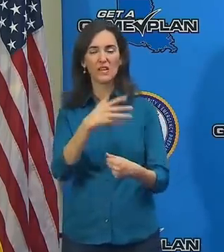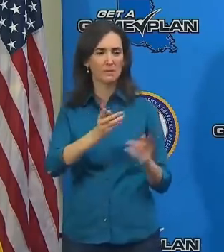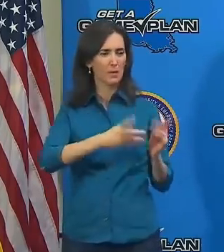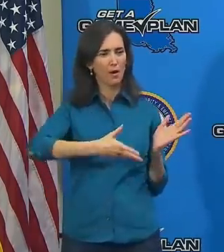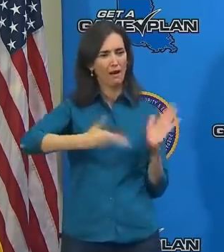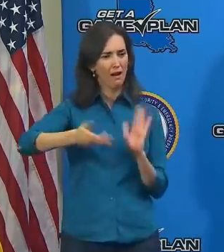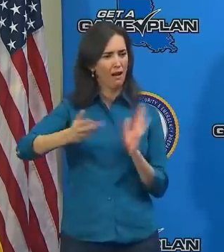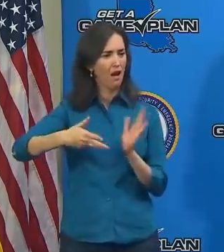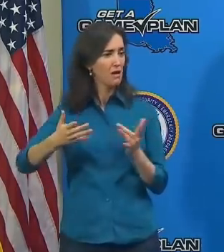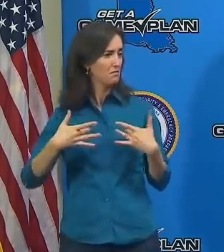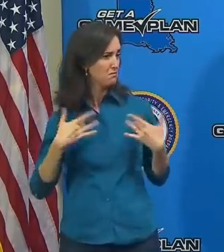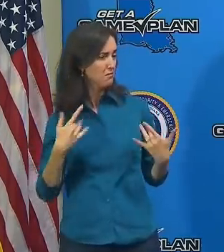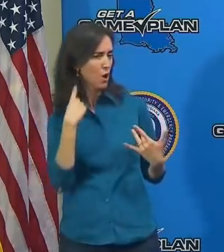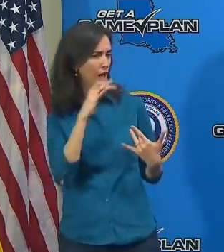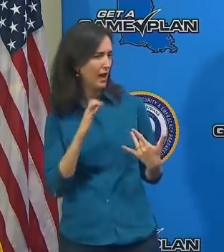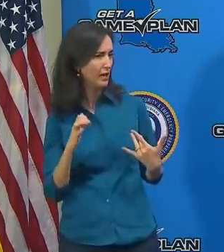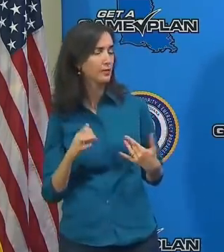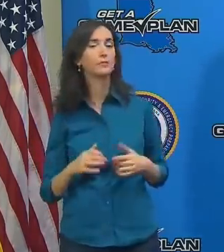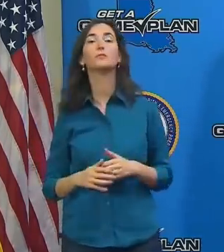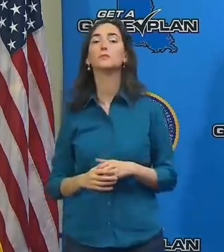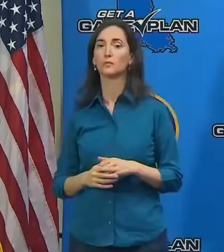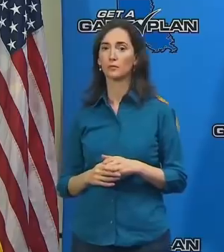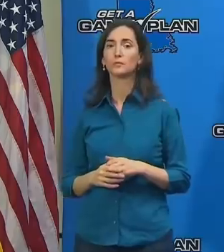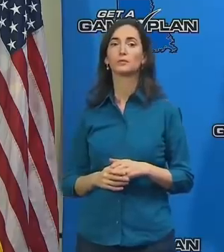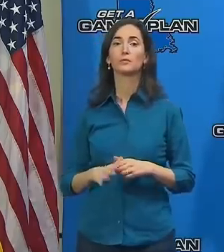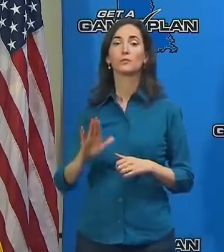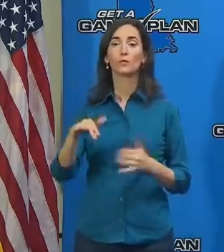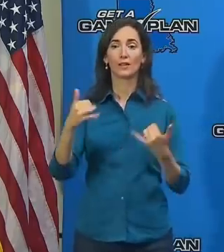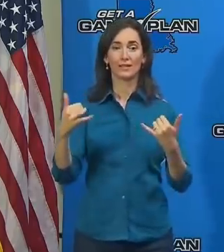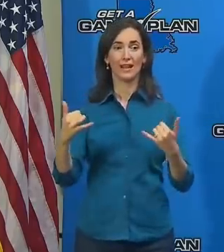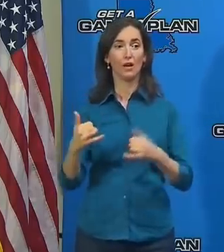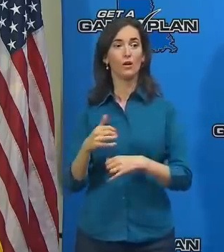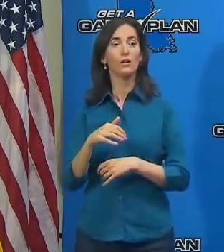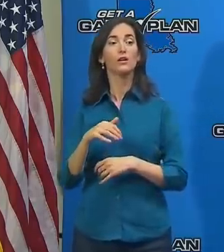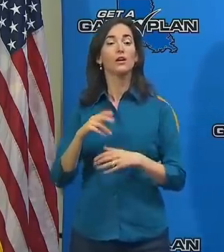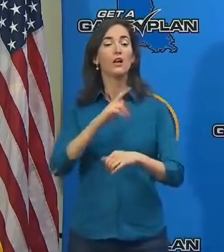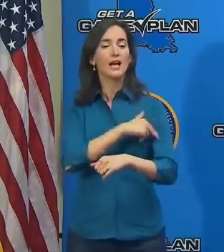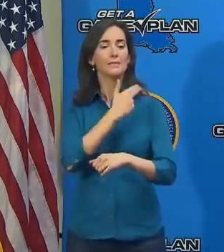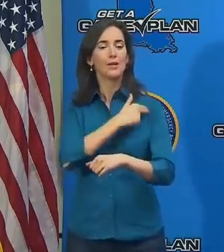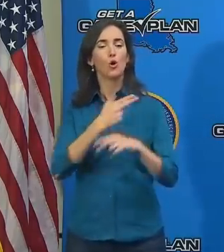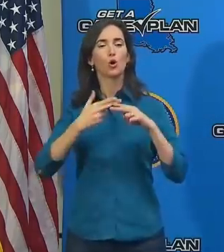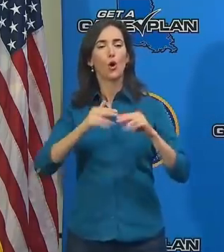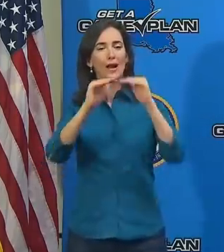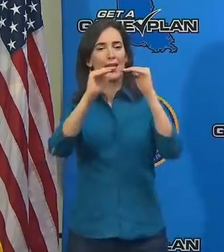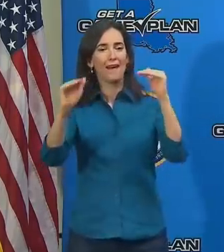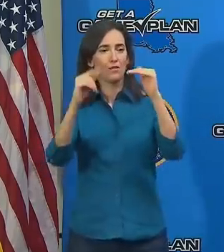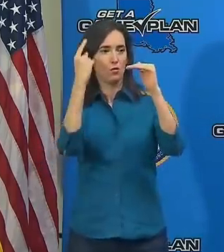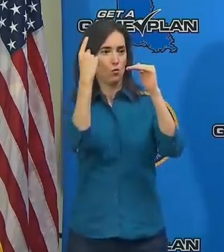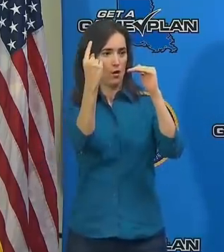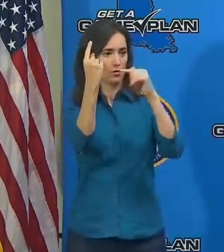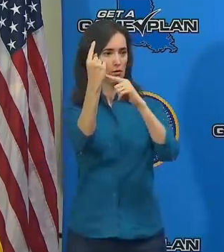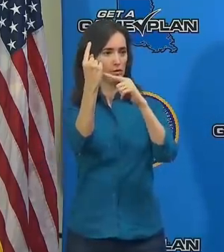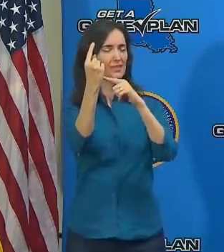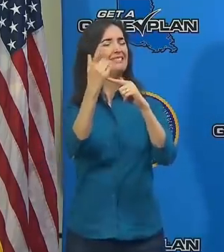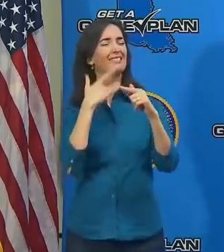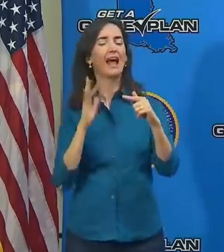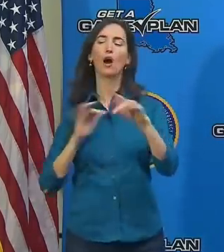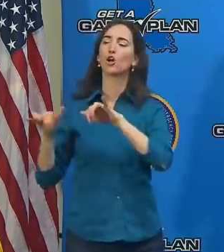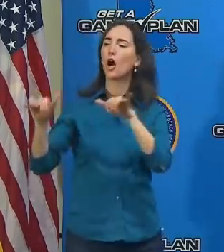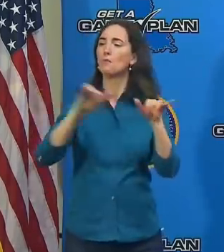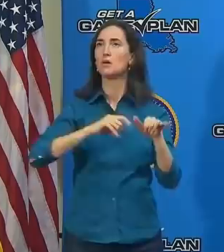Okay, so I can tell you no Tier 1 hospitals have been evacuated. Now, Tier 1 hospital is what we commonly think of as a